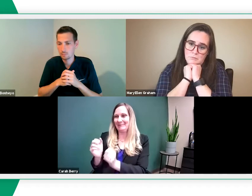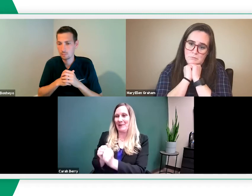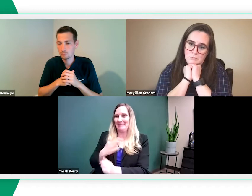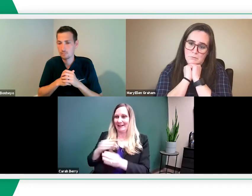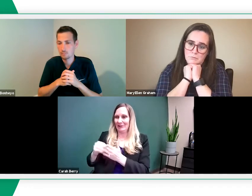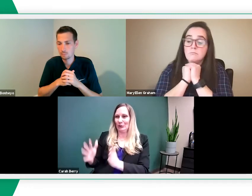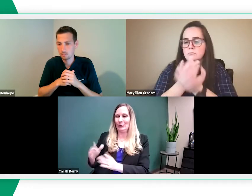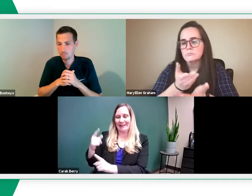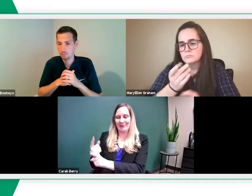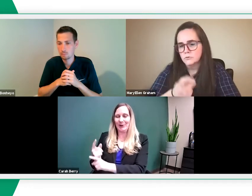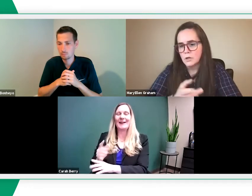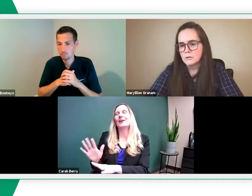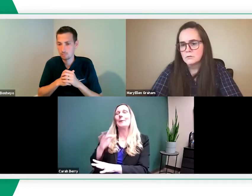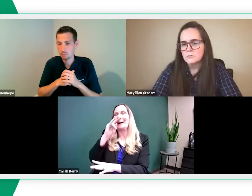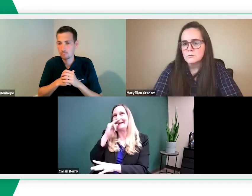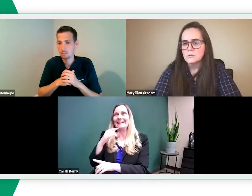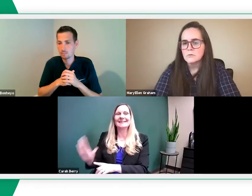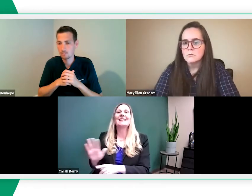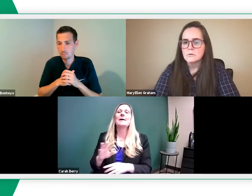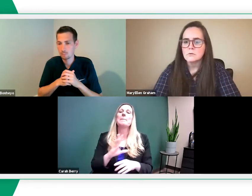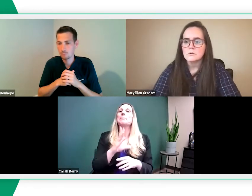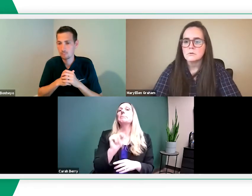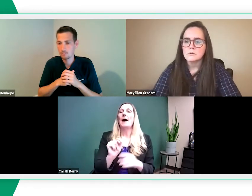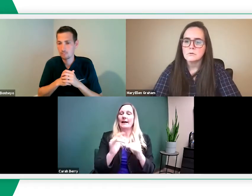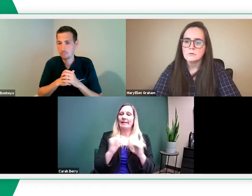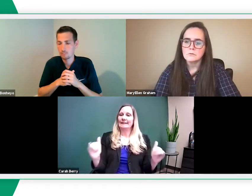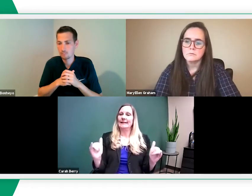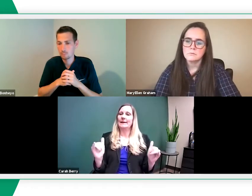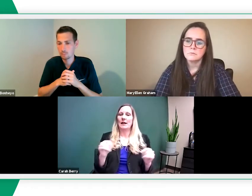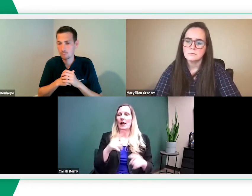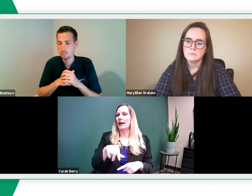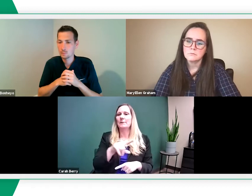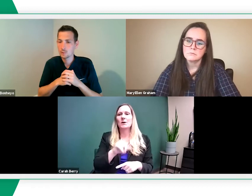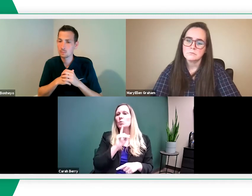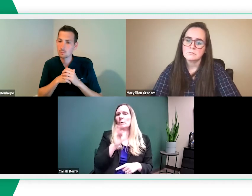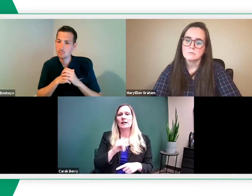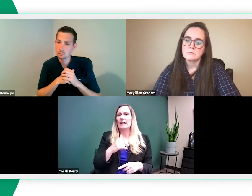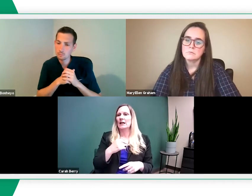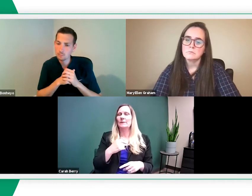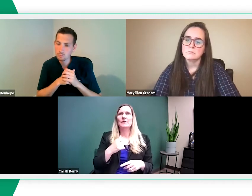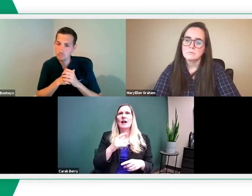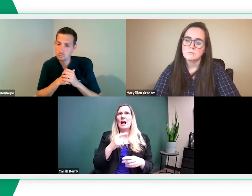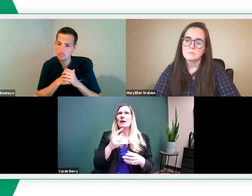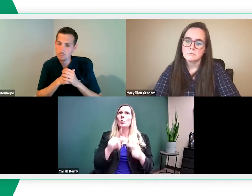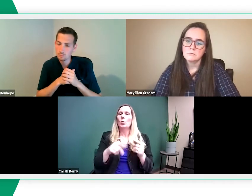services. But of course, that's my personal perspective as a financial advisor for my children. But at the same time,